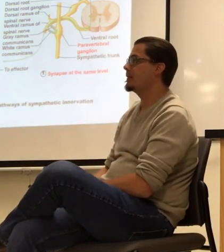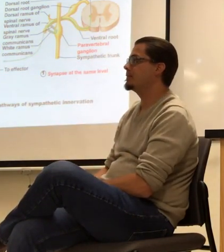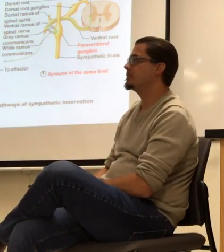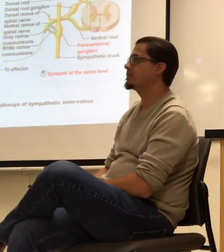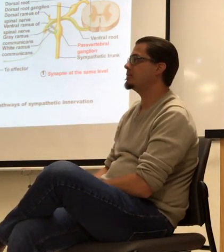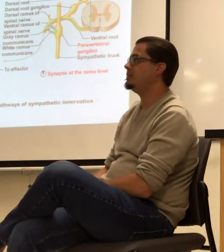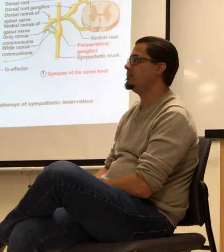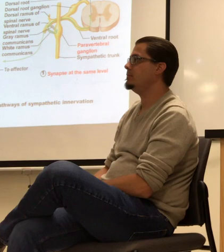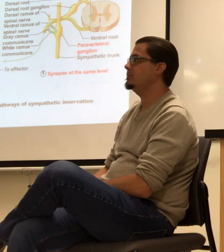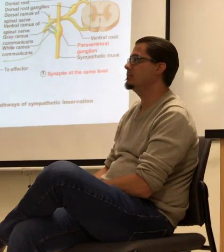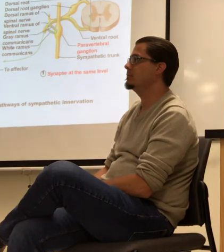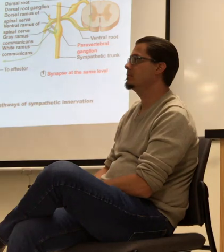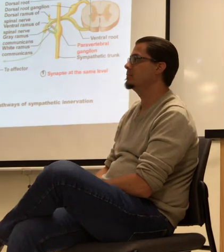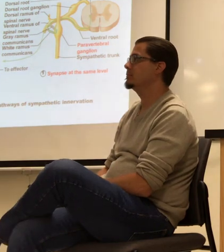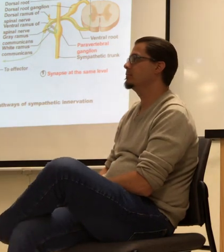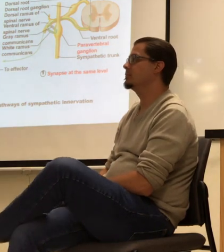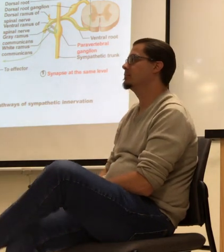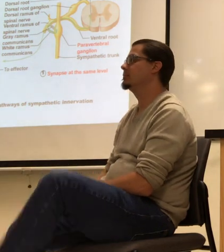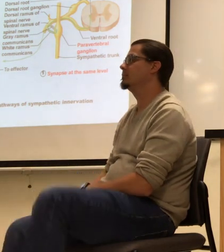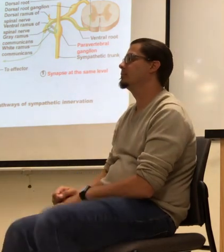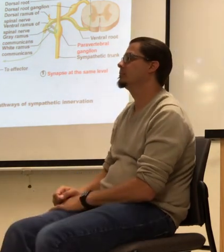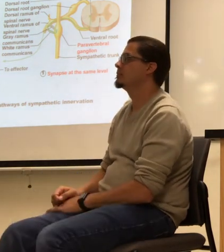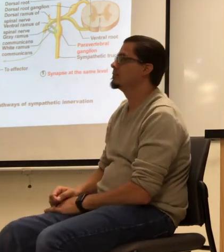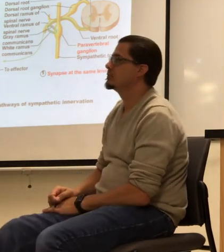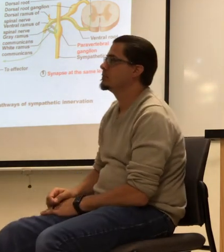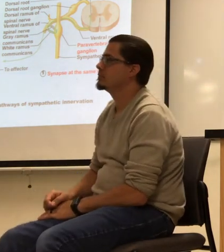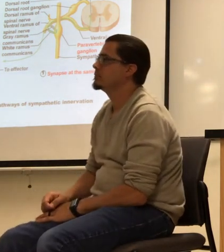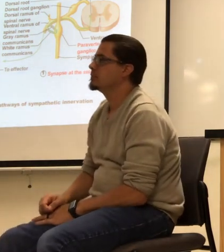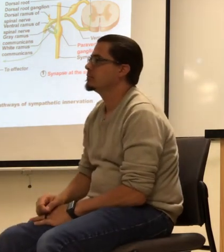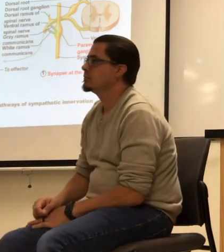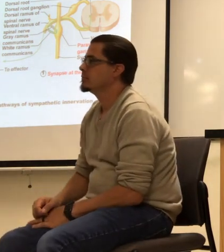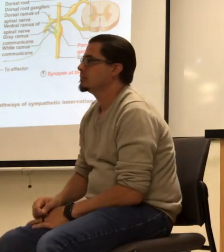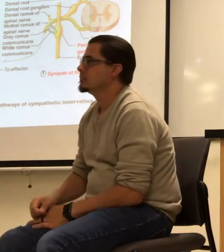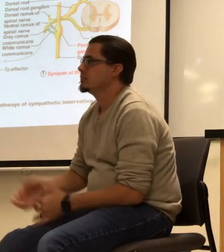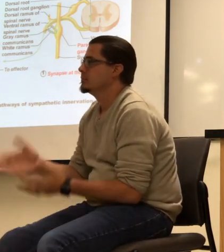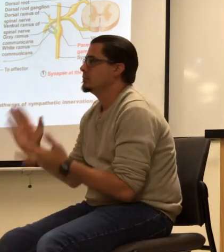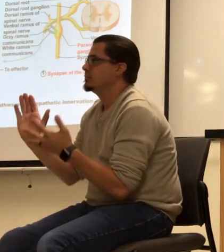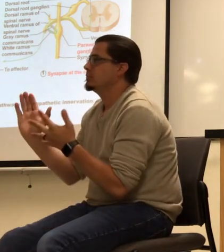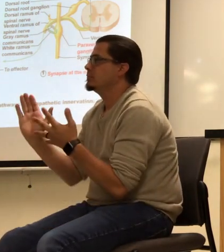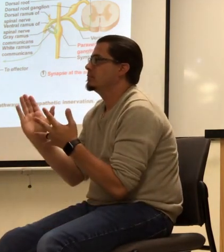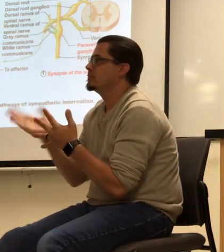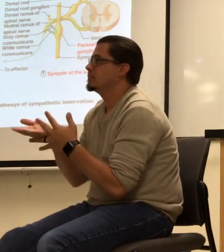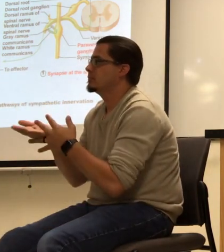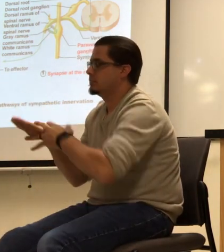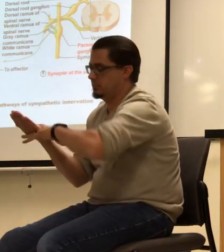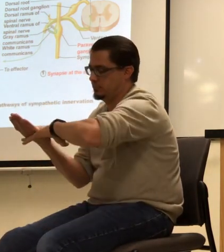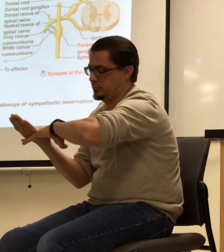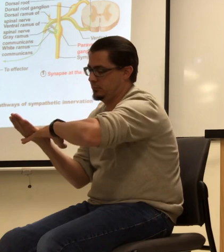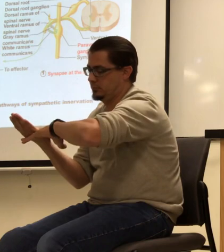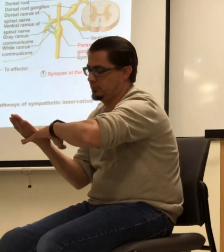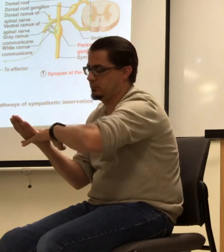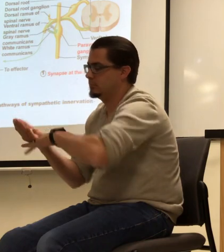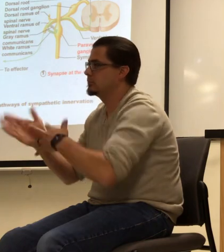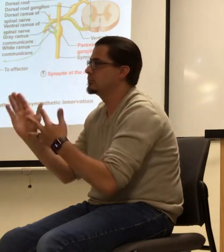Before we get into this, I think this is a good time for a break. Come back at around 9:10.